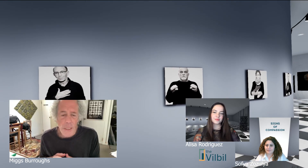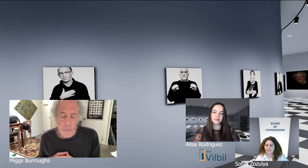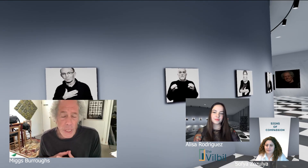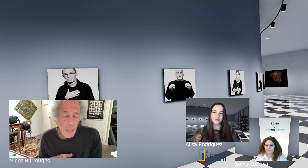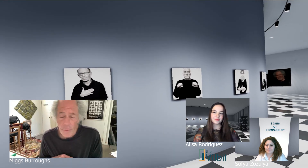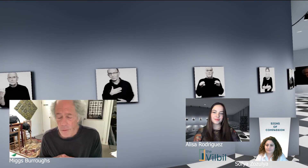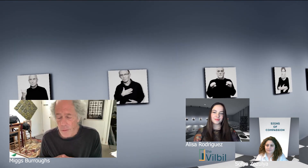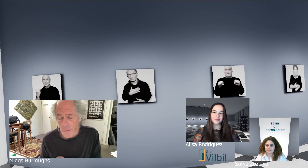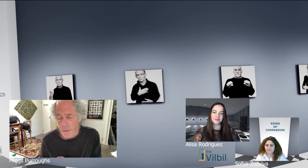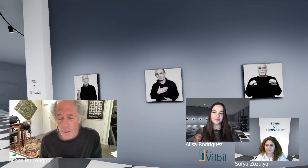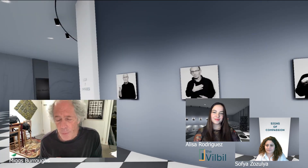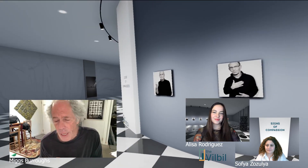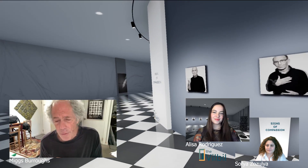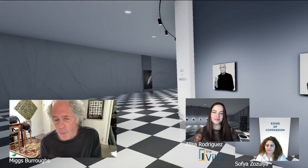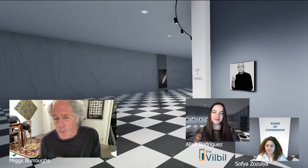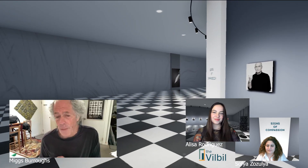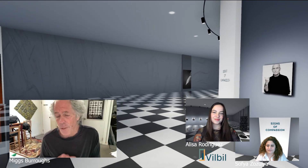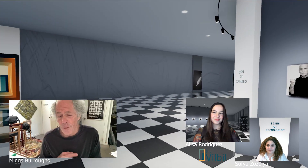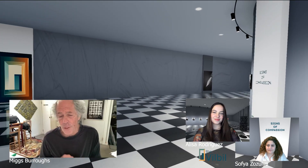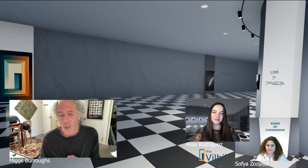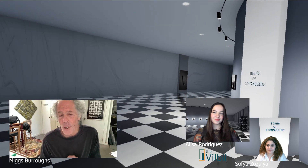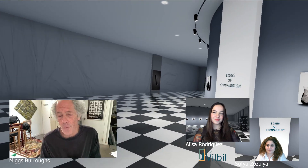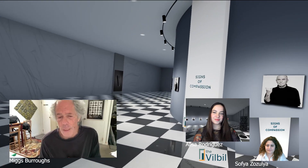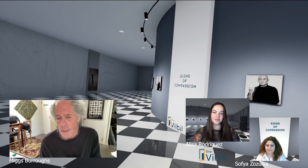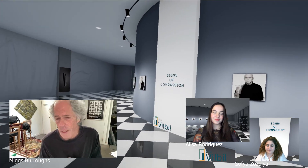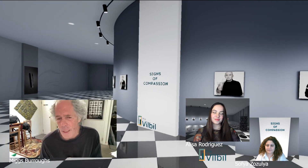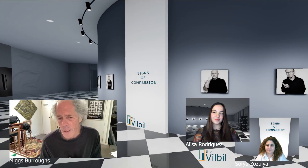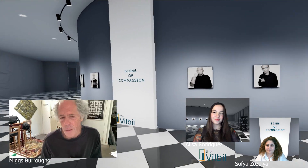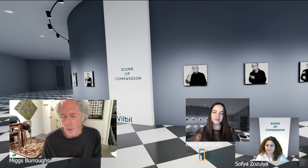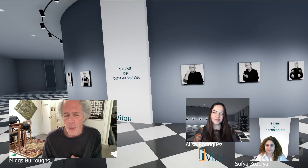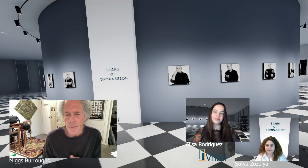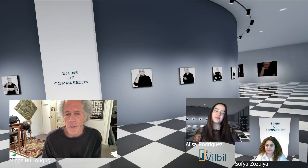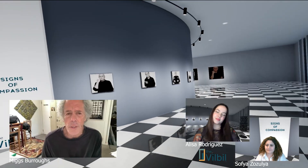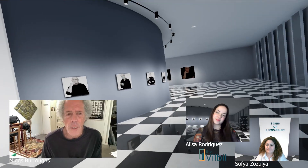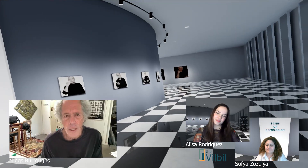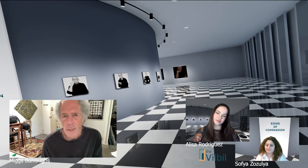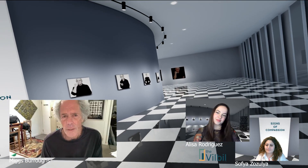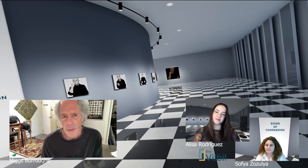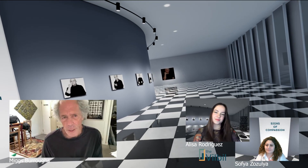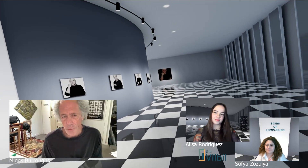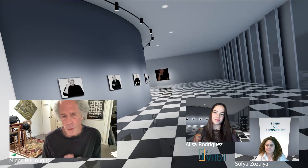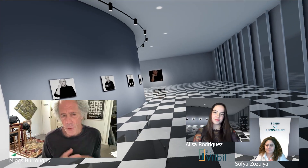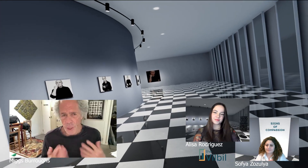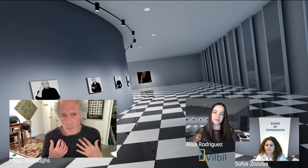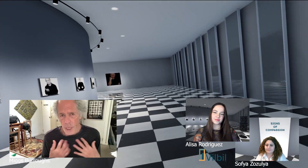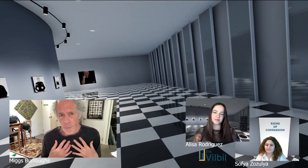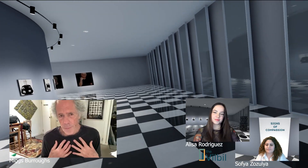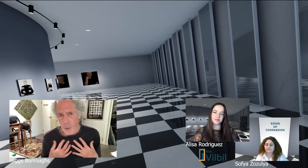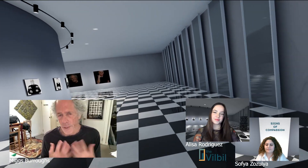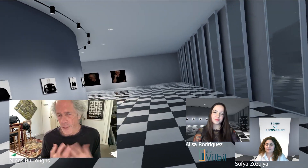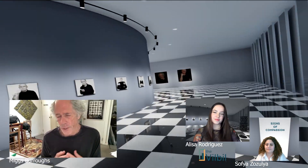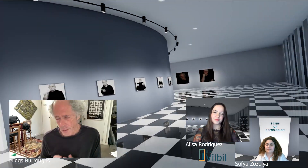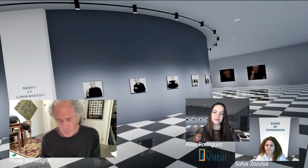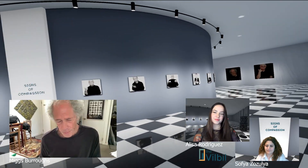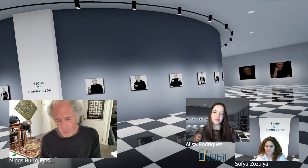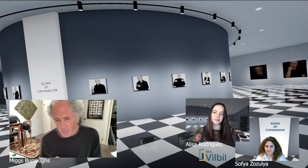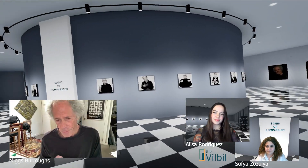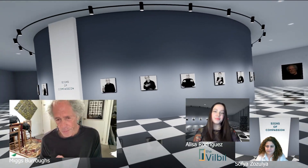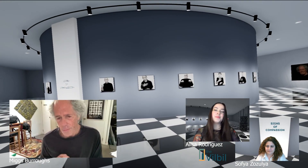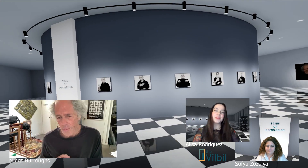But I never heard back from him. I never heard the song, but it was never set to music in my process.